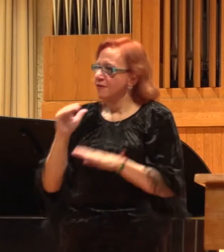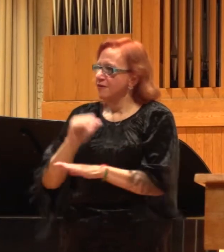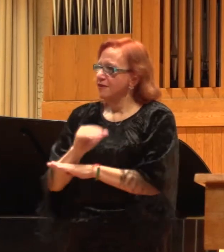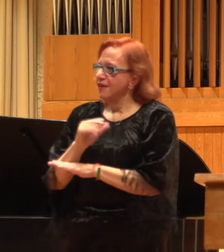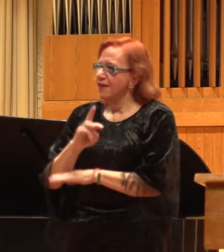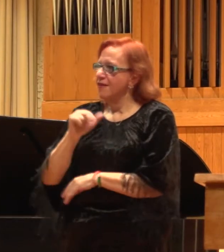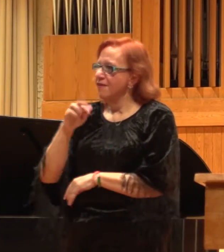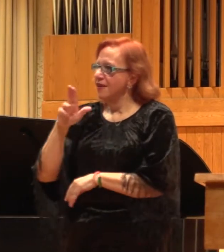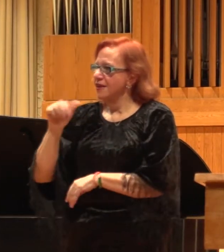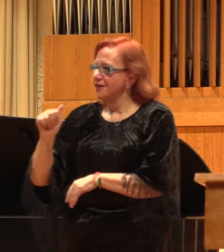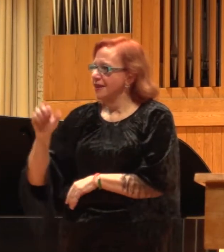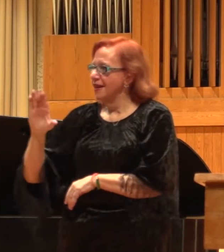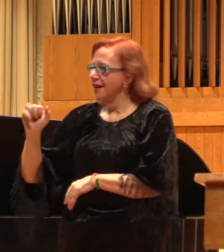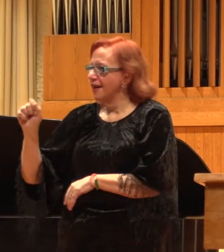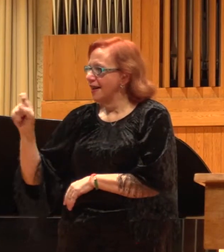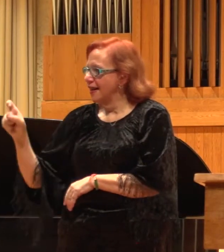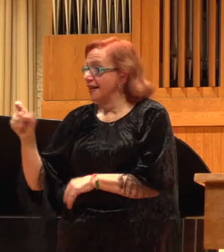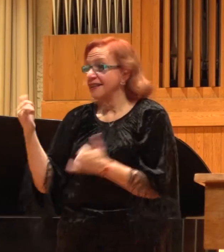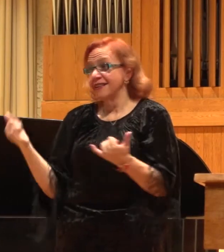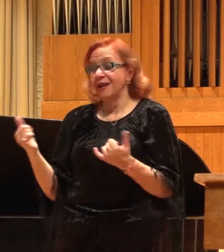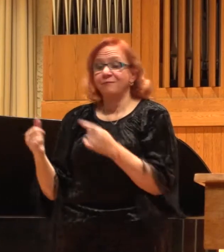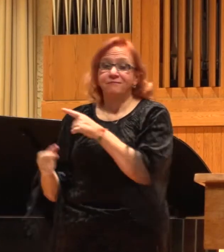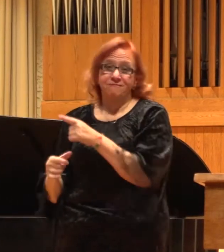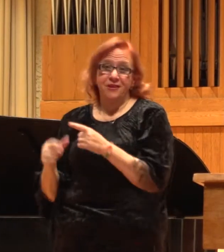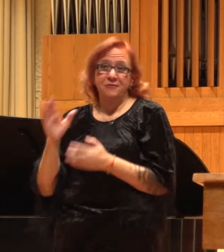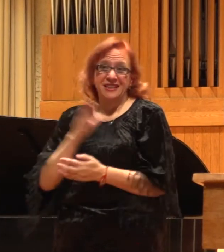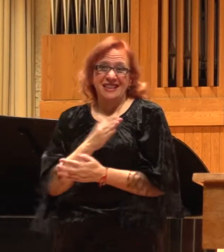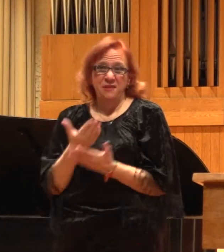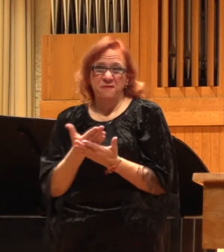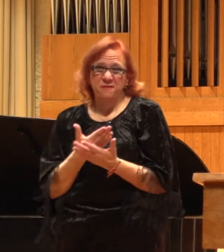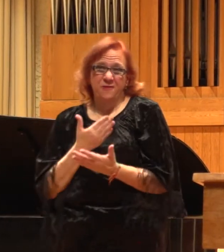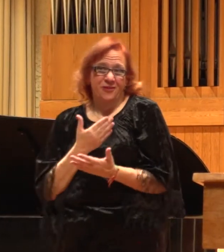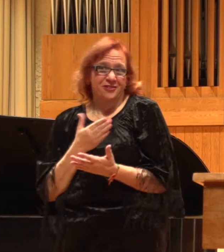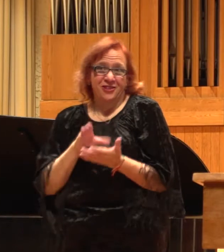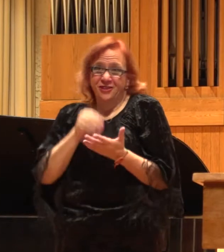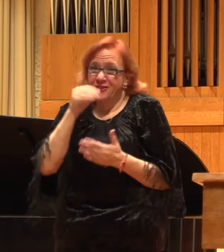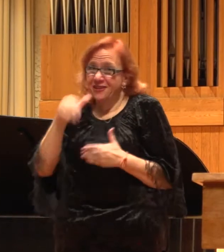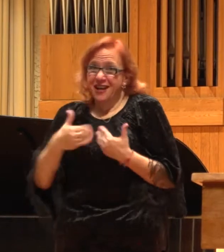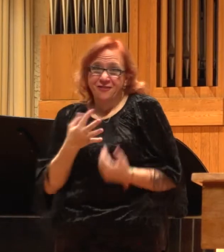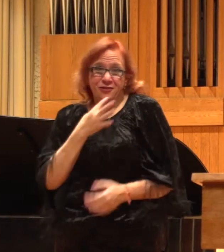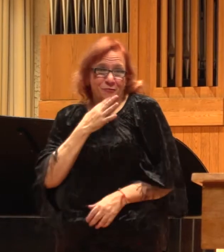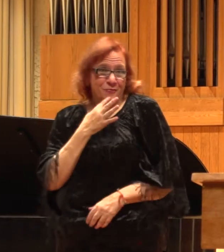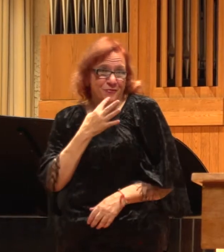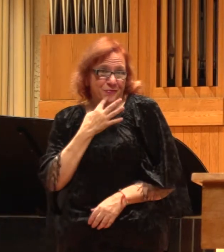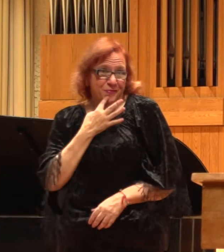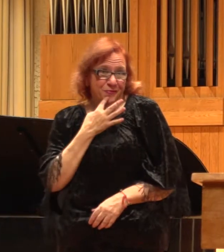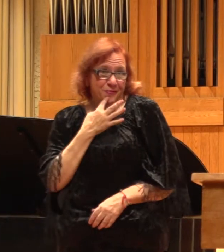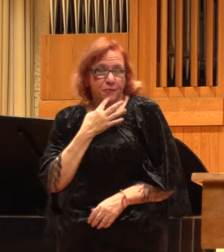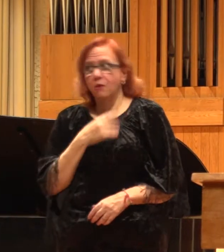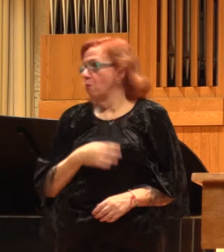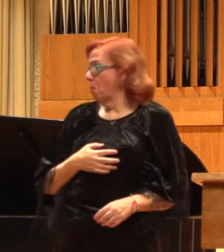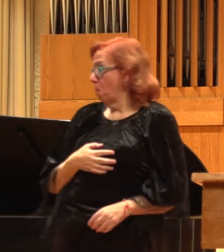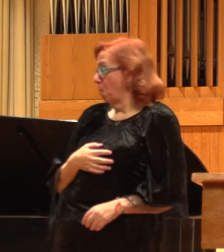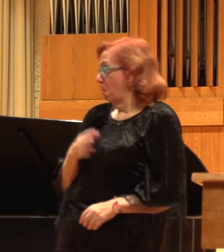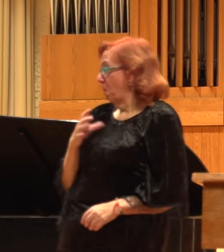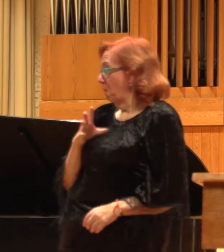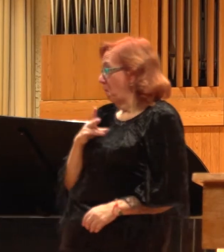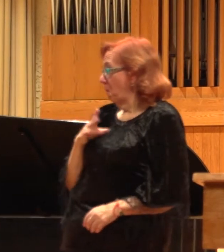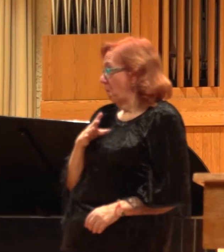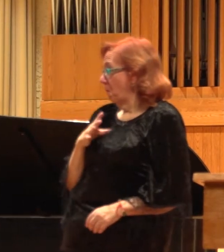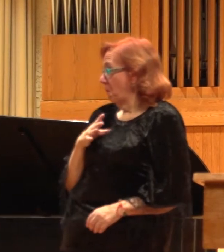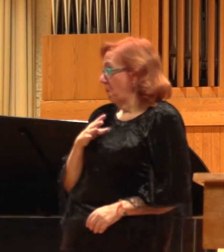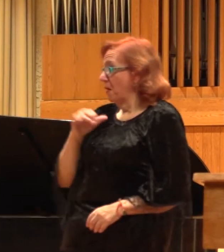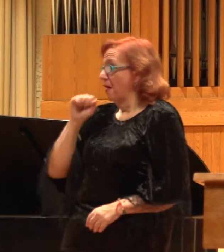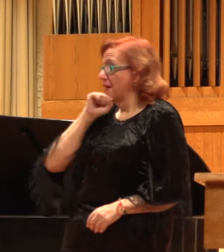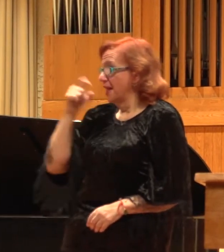is Vanessa Cox. Now, Vanessa was singing before she even learned how to speak. That's pretty cool. Her